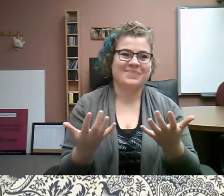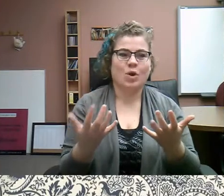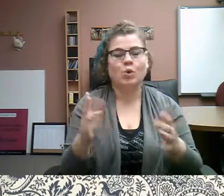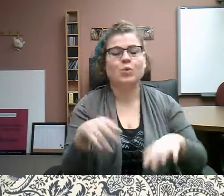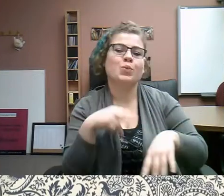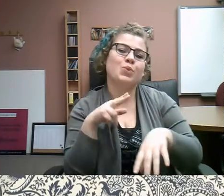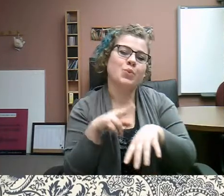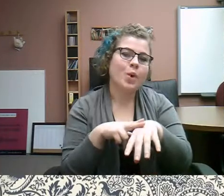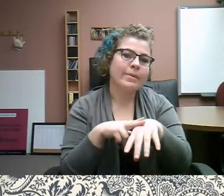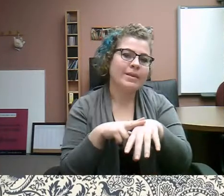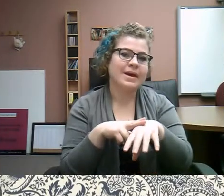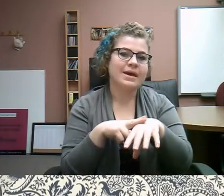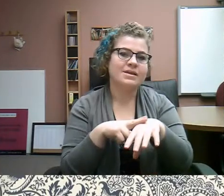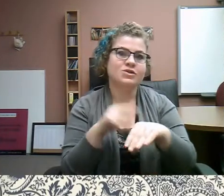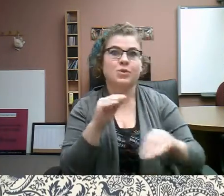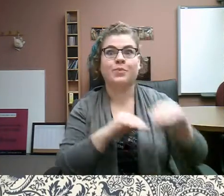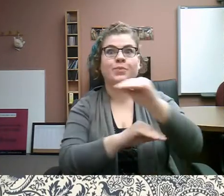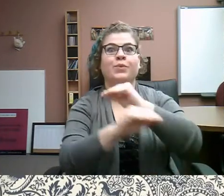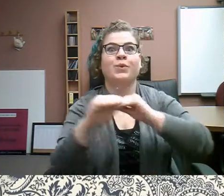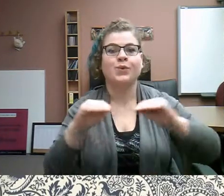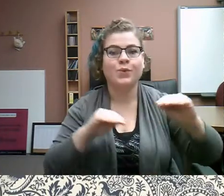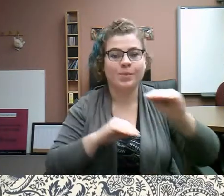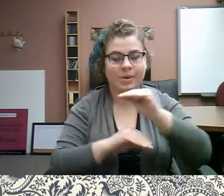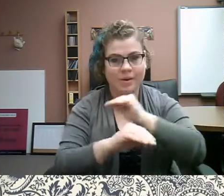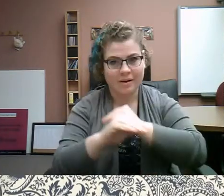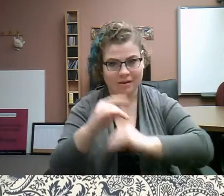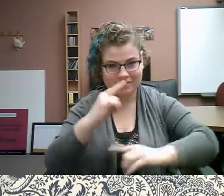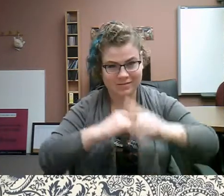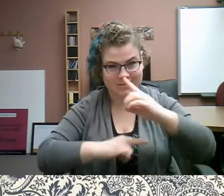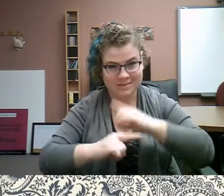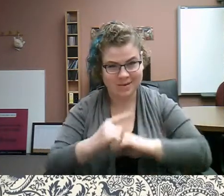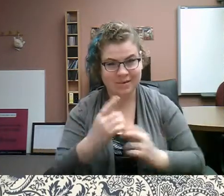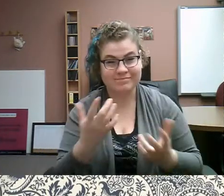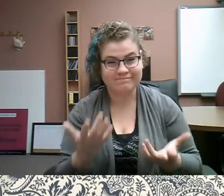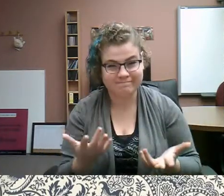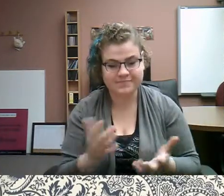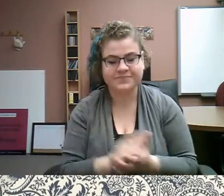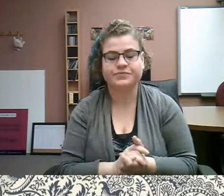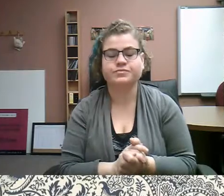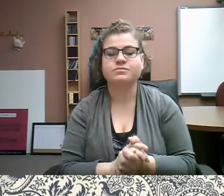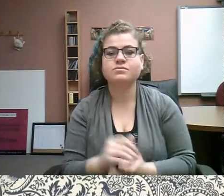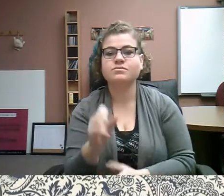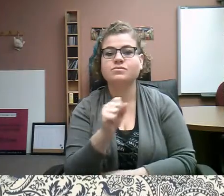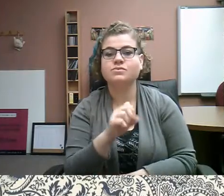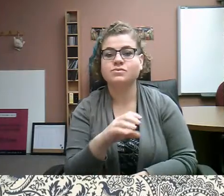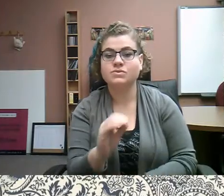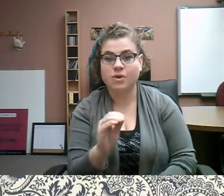meaning? You would normally use the movement of the sign.